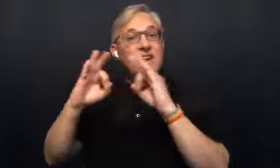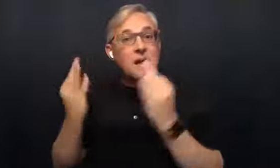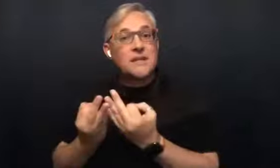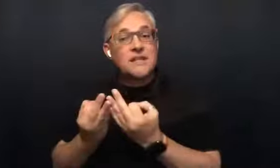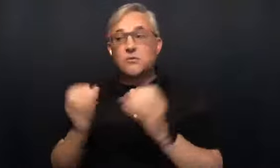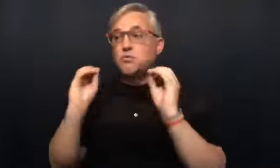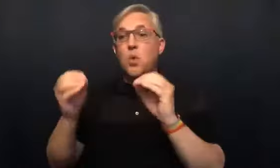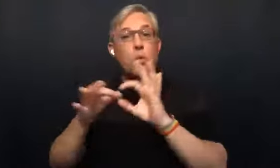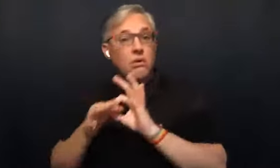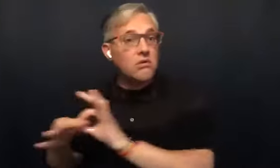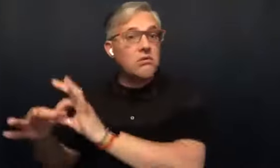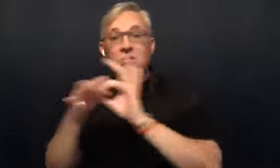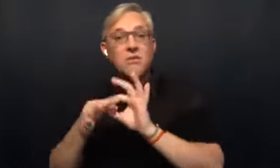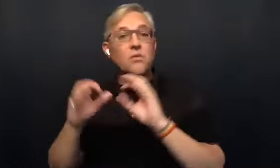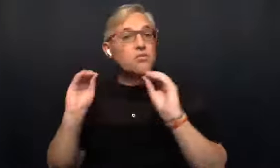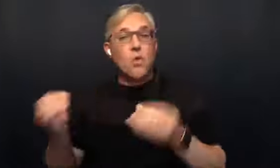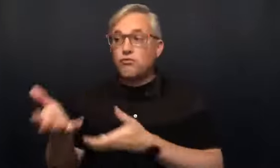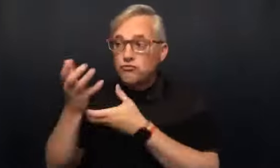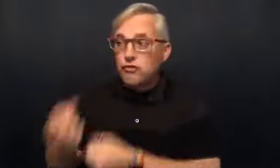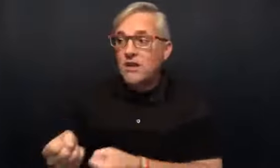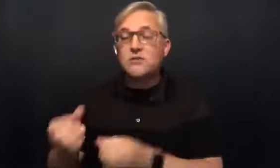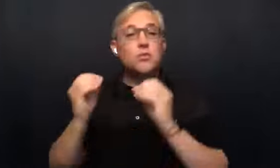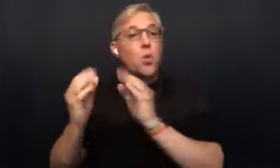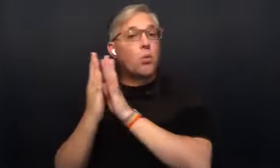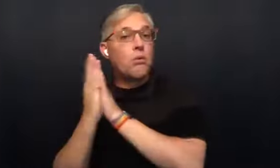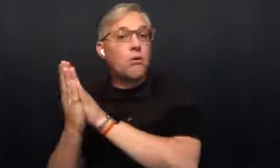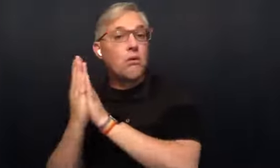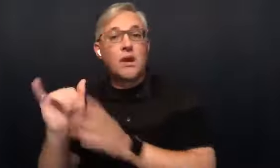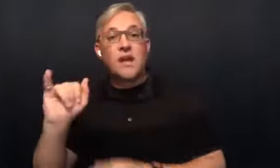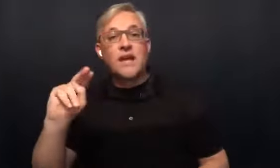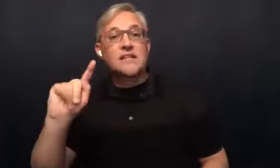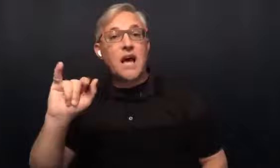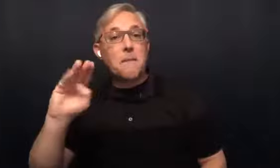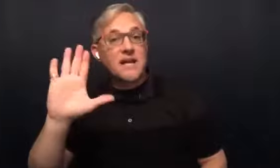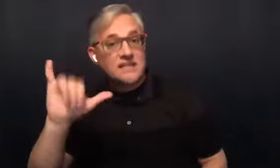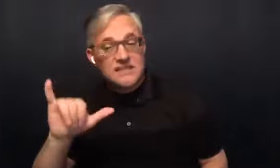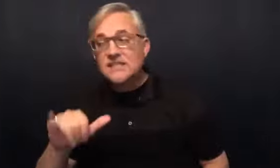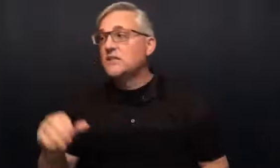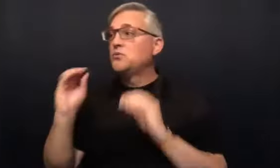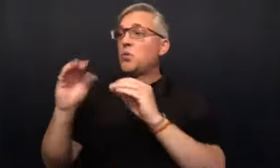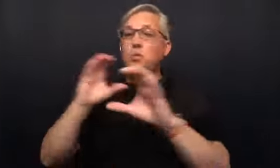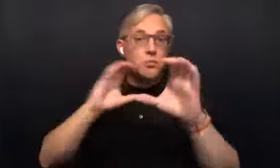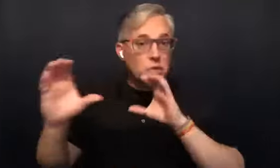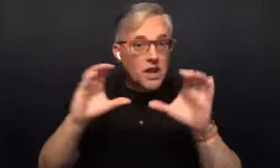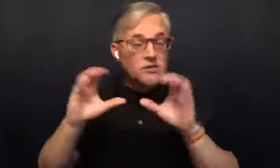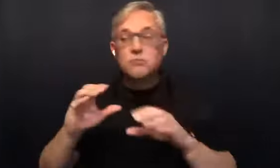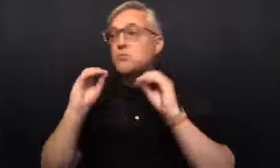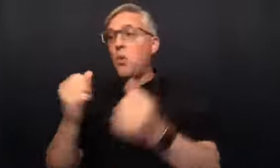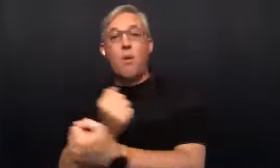trust, intimacy, connection, communication, vulnerability, and love in families. And